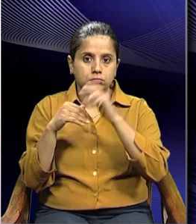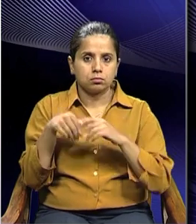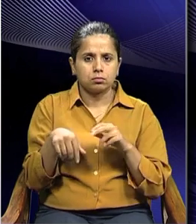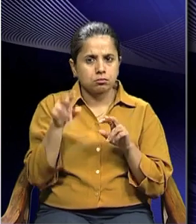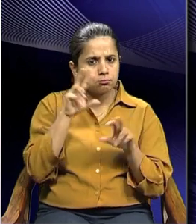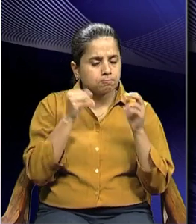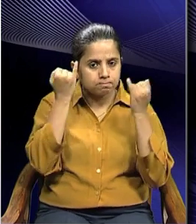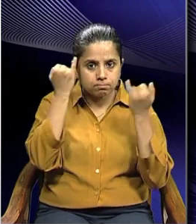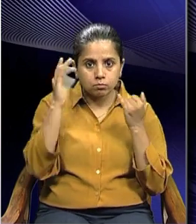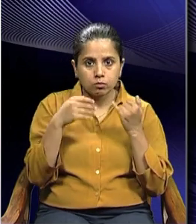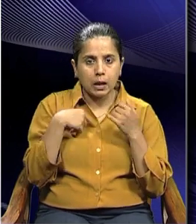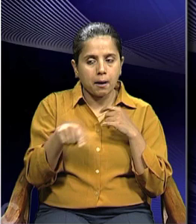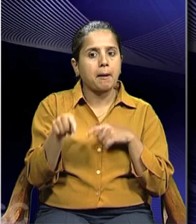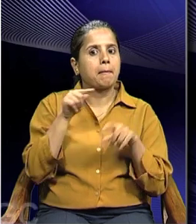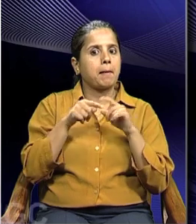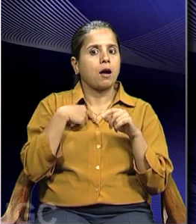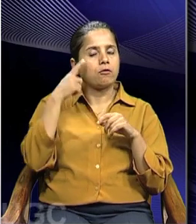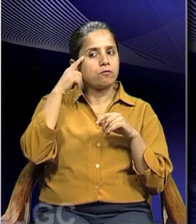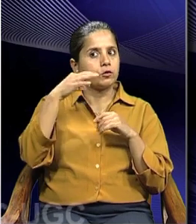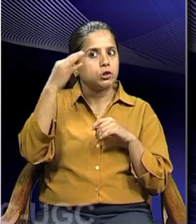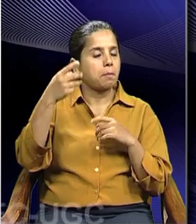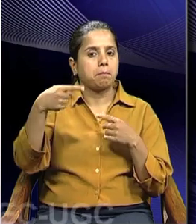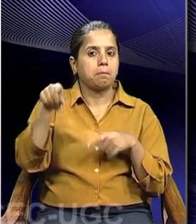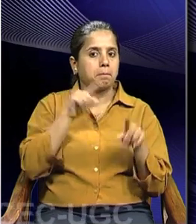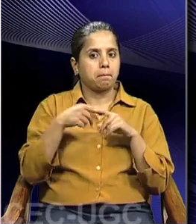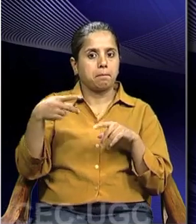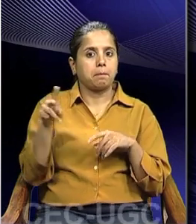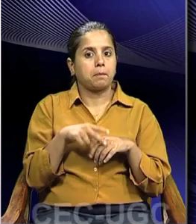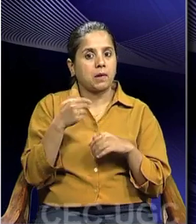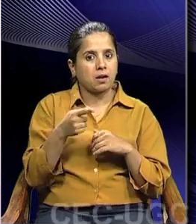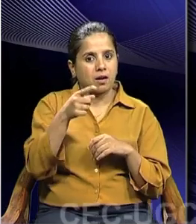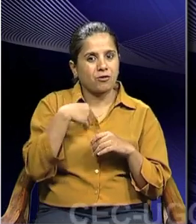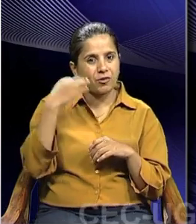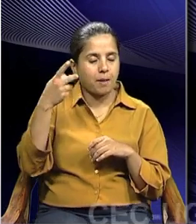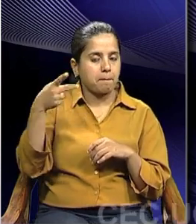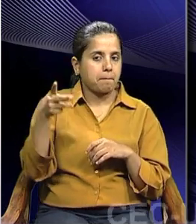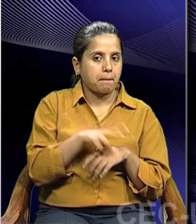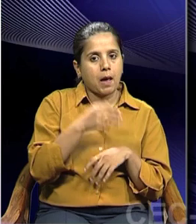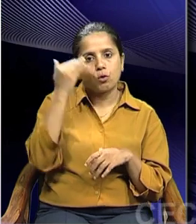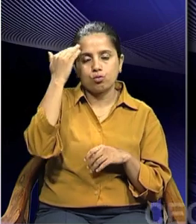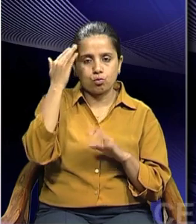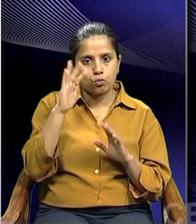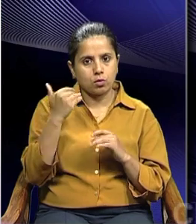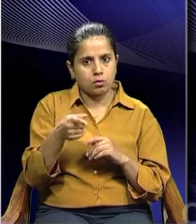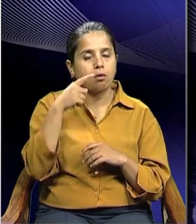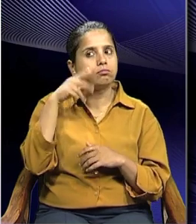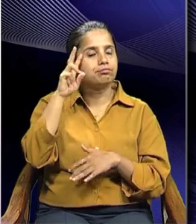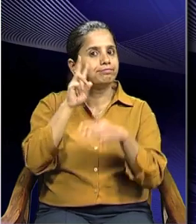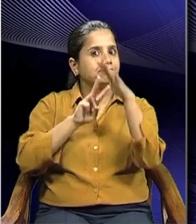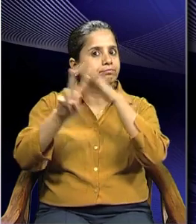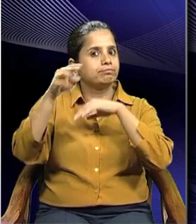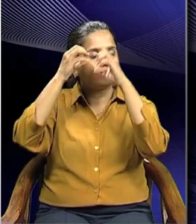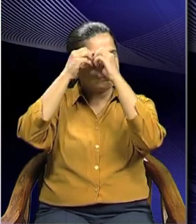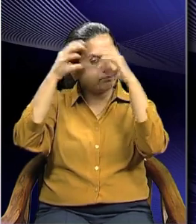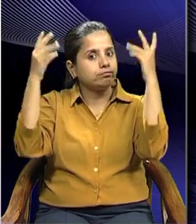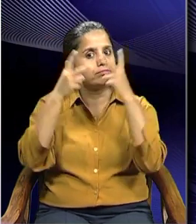by moving back from the future. So you are actually moving back from the future, you envision, your